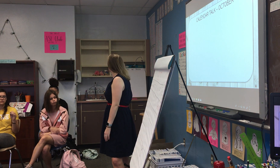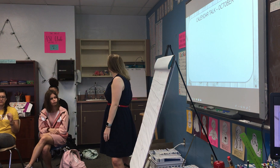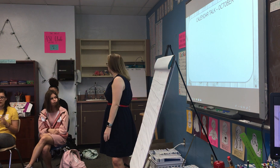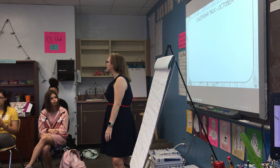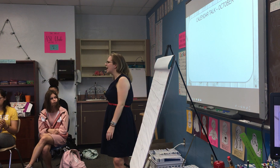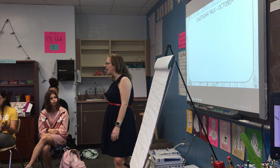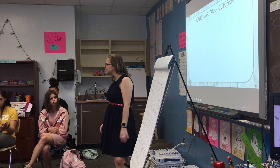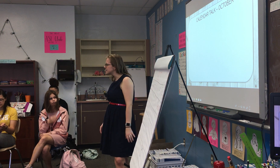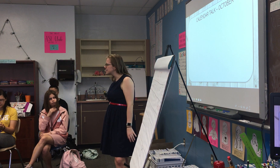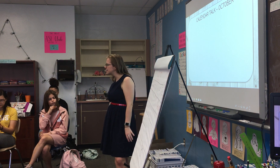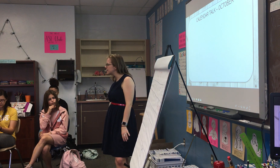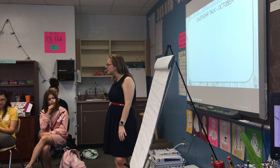Class.